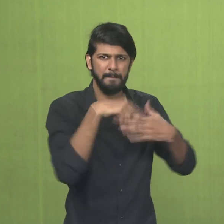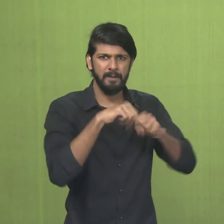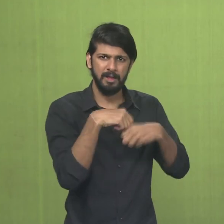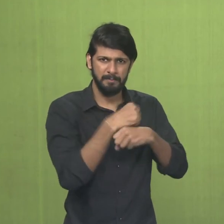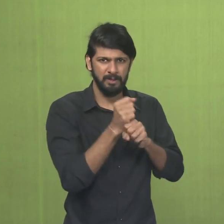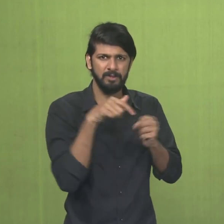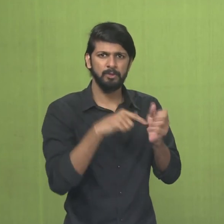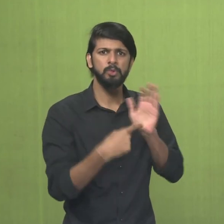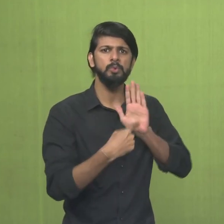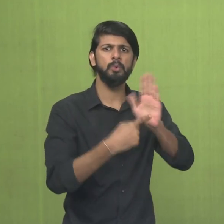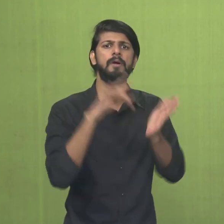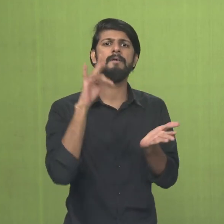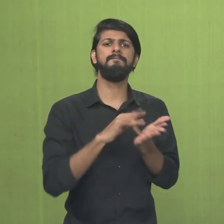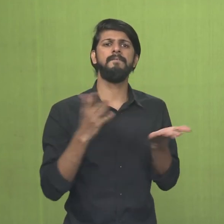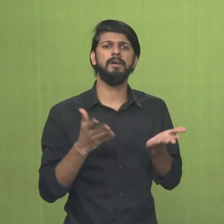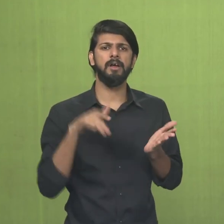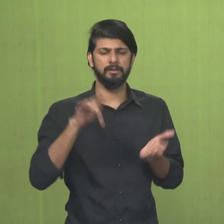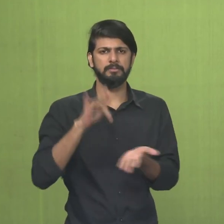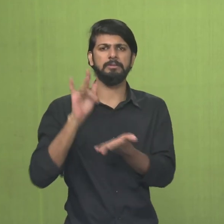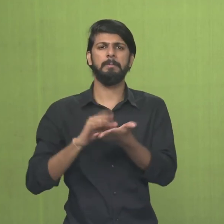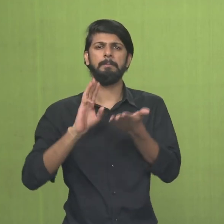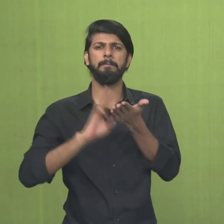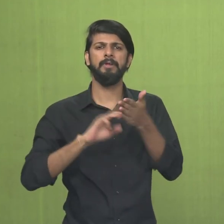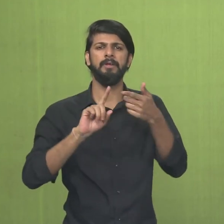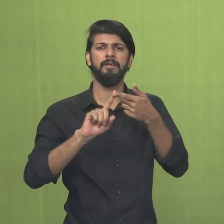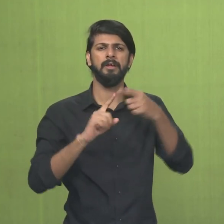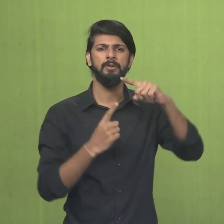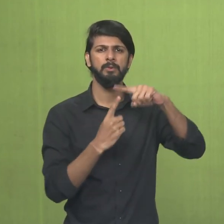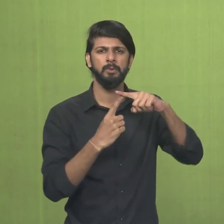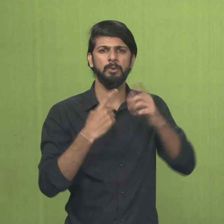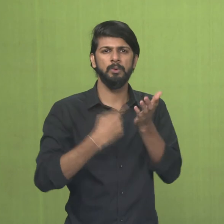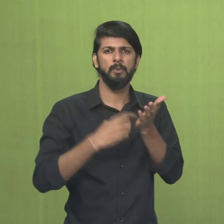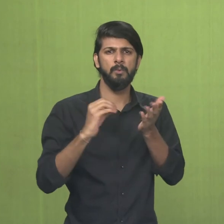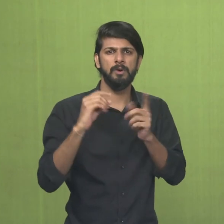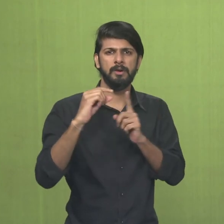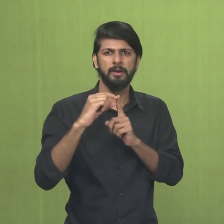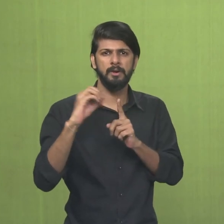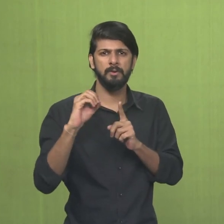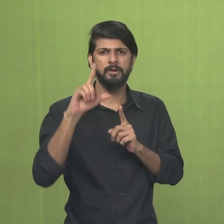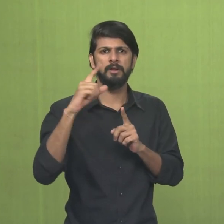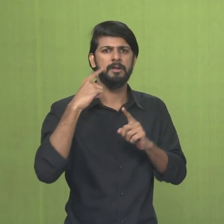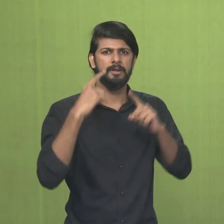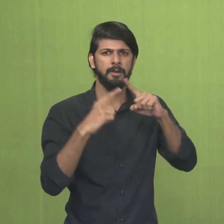And this painting is now displayed at the Metropolitan Museum of Art,